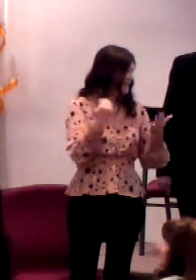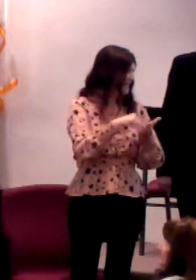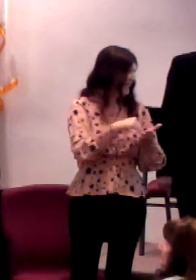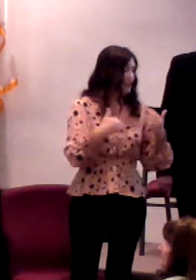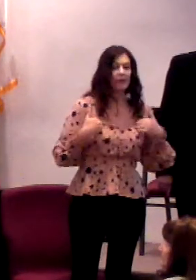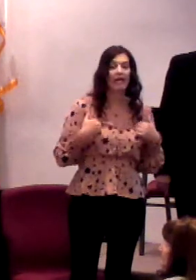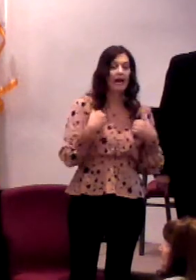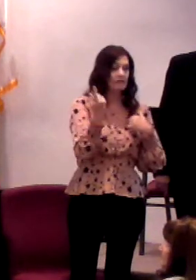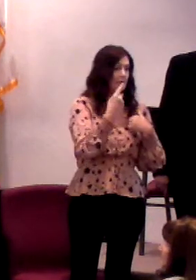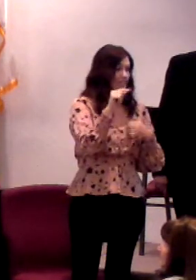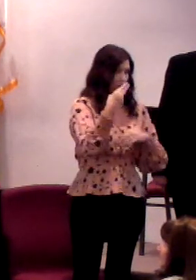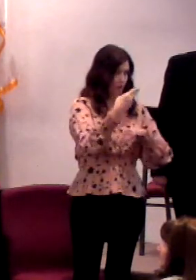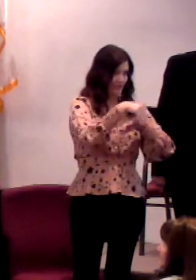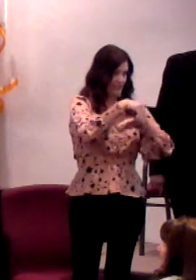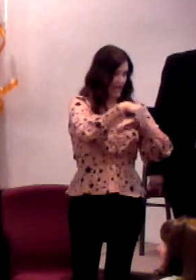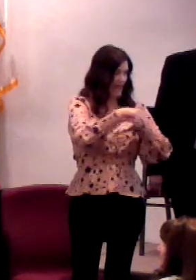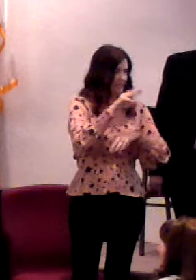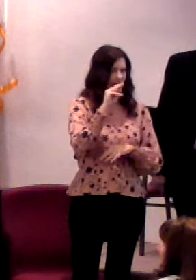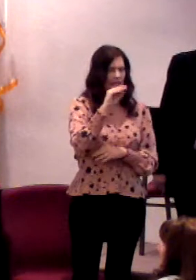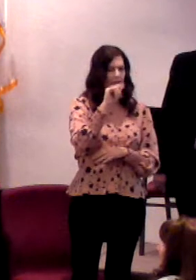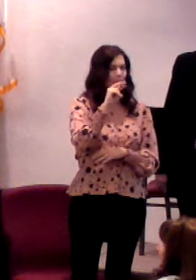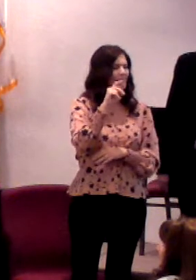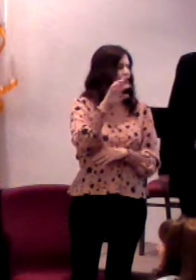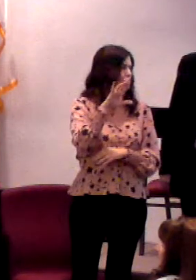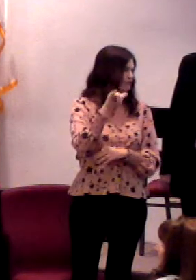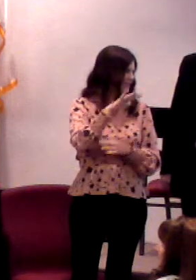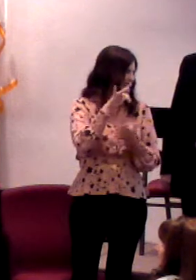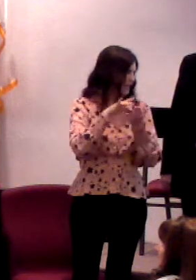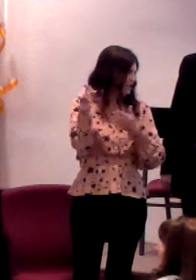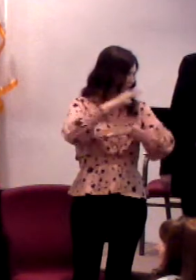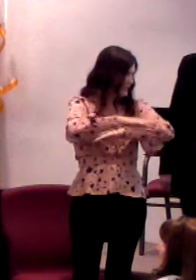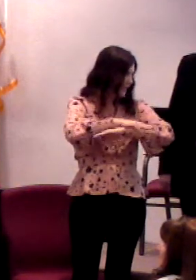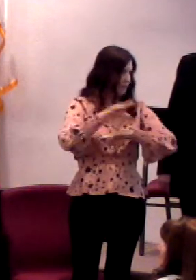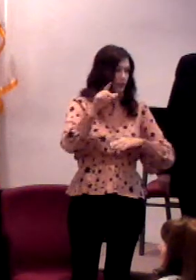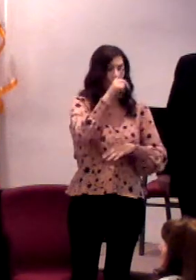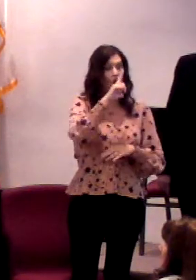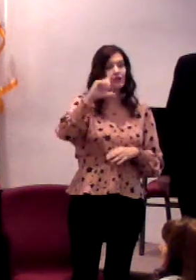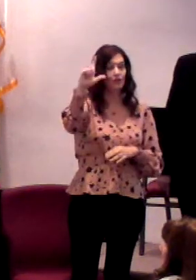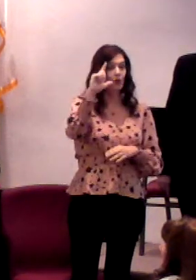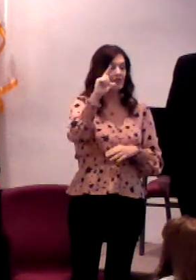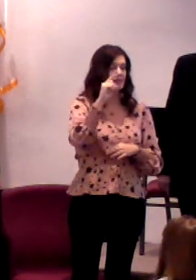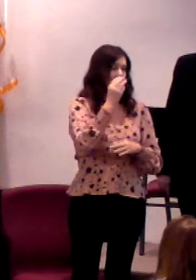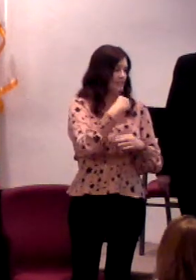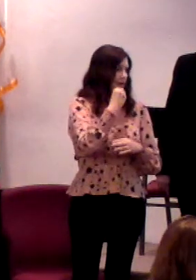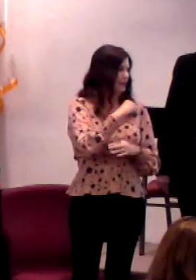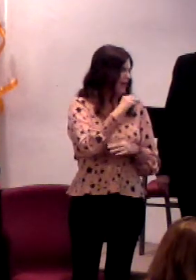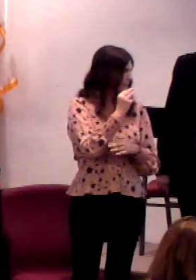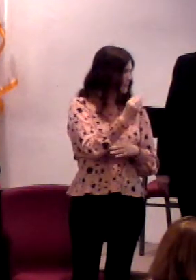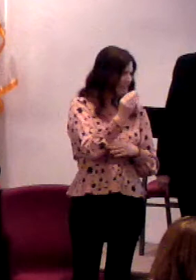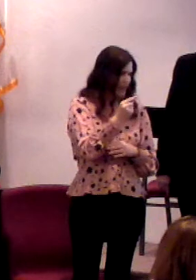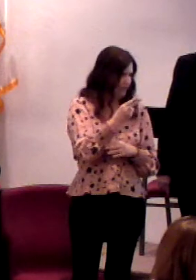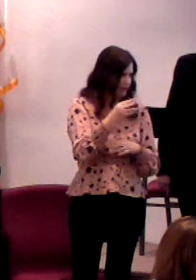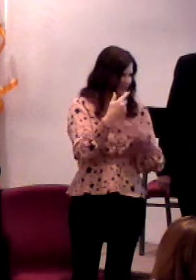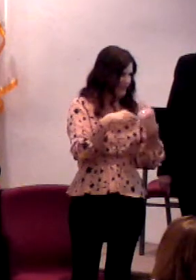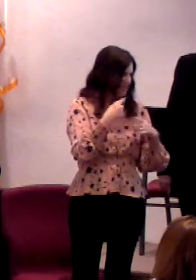something Thursday night. Over in the ministry center around the tables, we're going to do the Lord's Supper on Monday, Thursday night. On Friday at